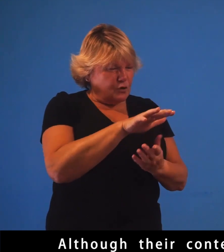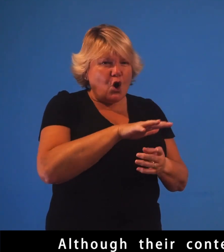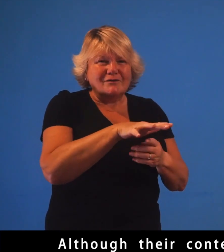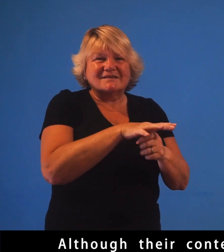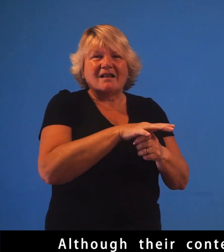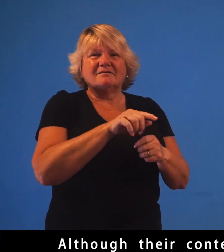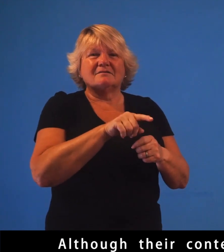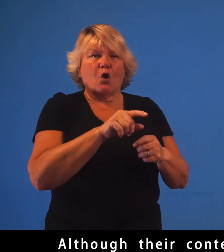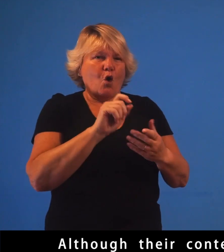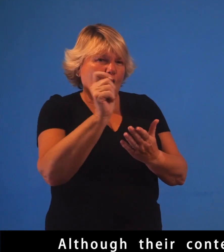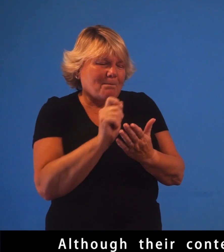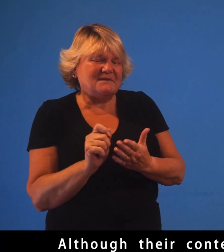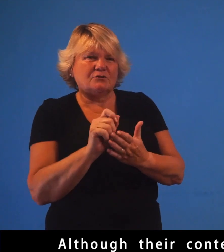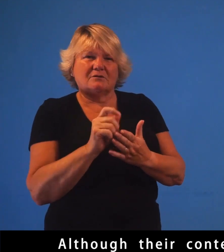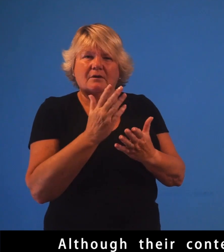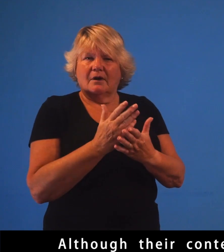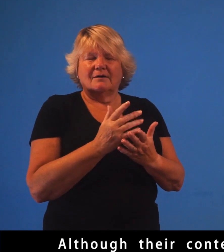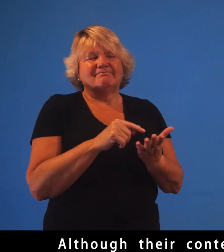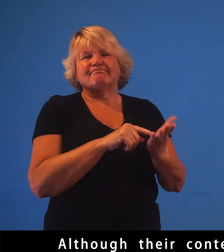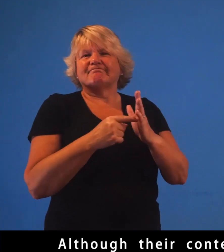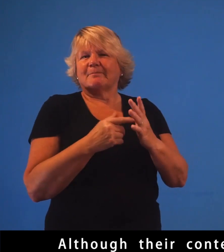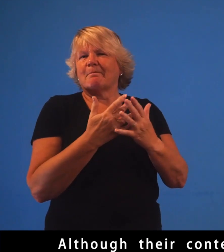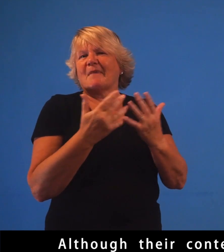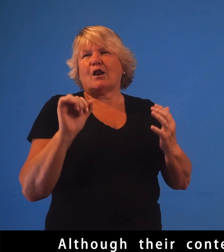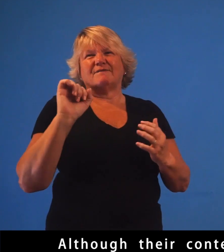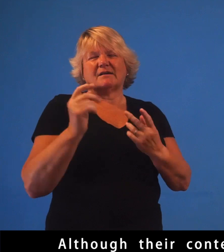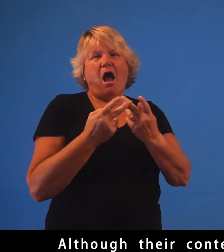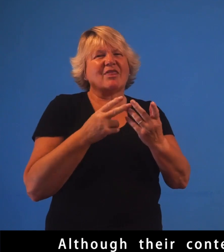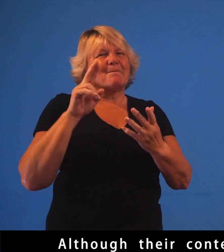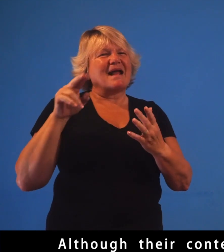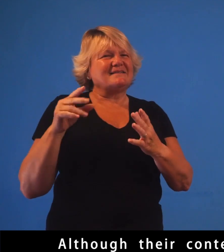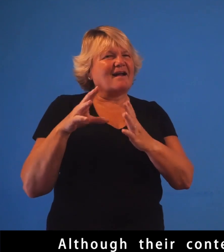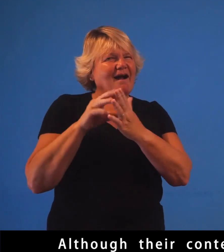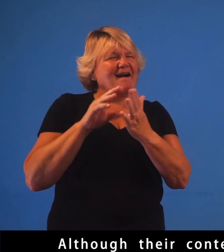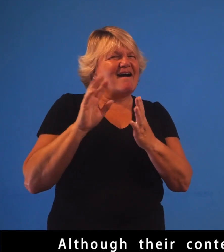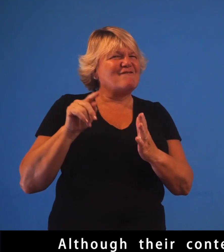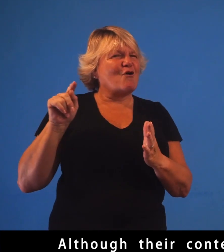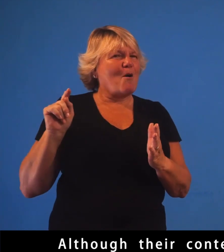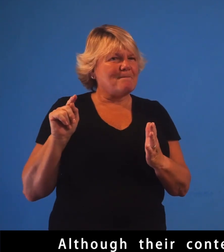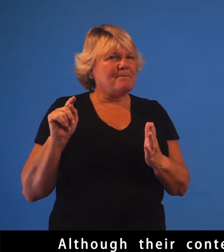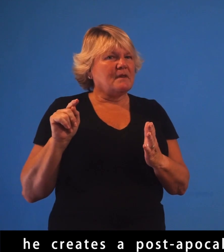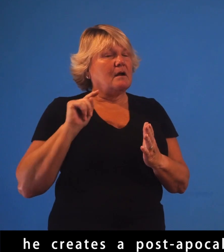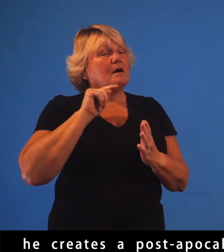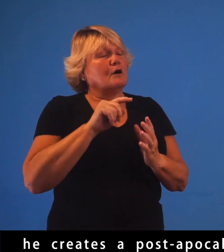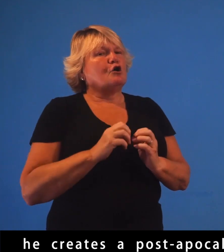Although their content and composition are reminiscent of many of his other paintings,